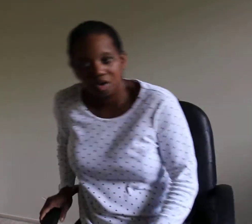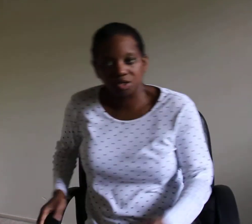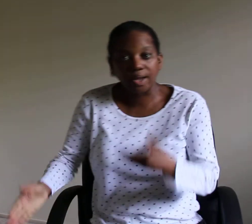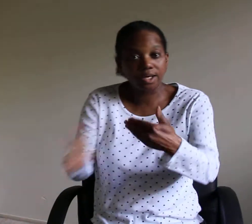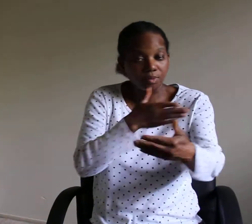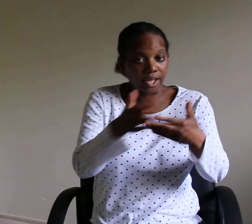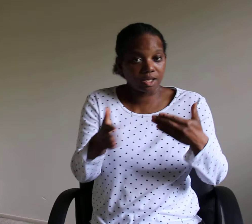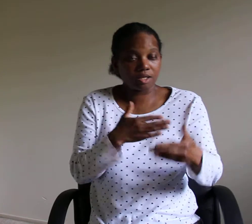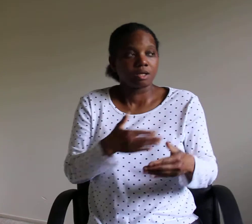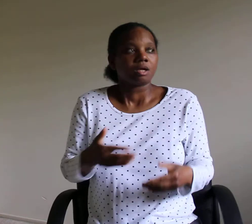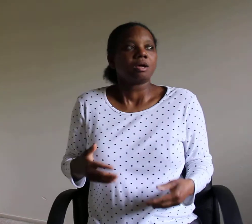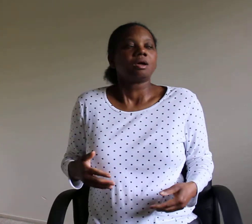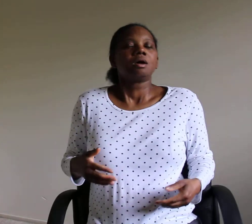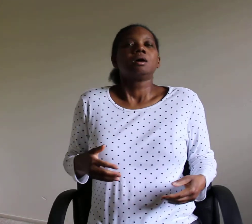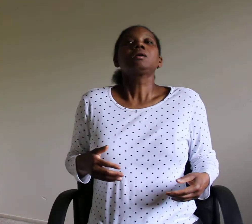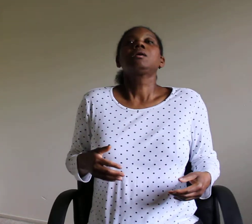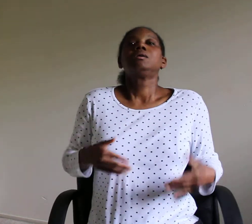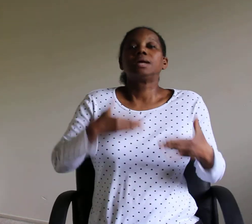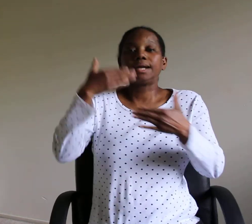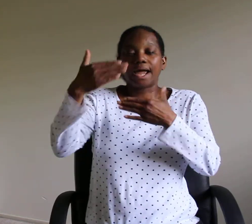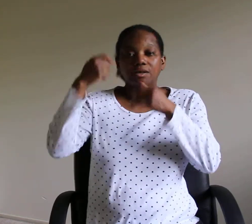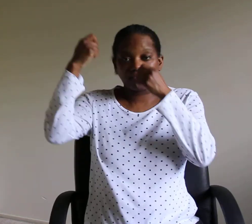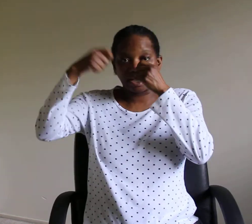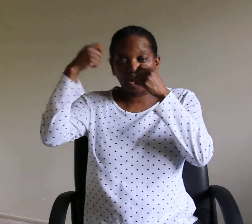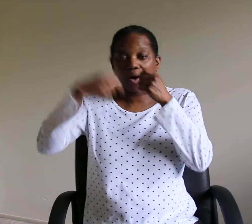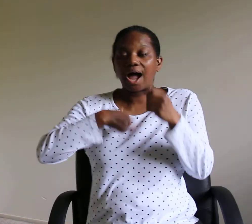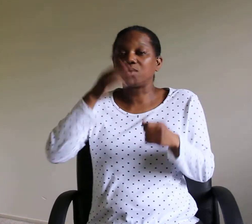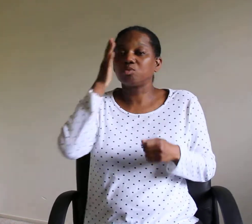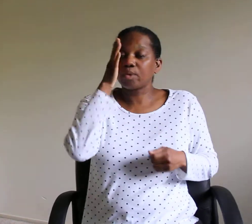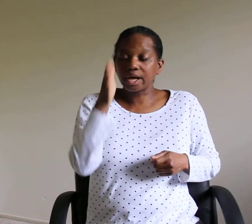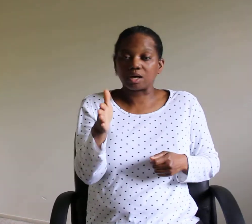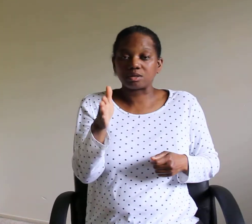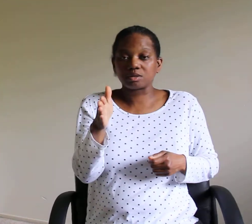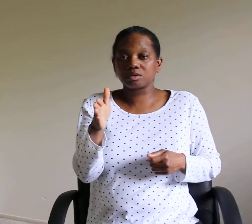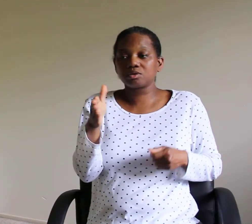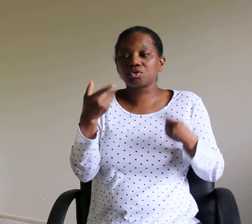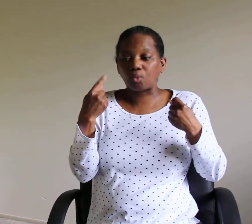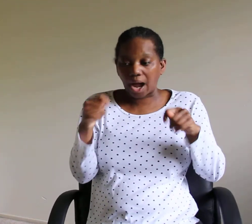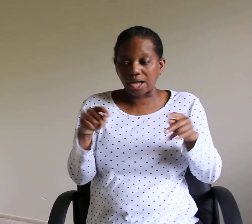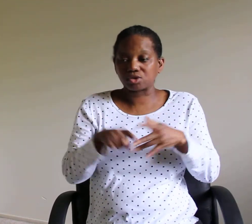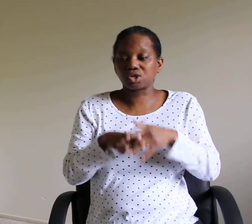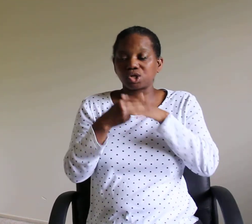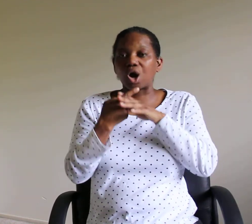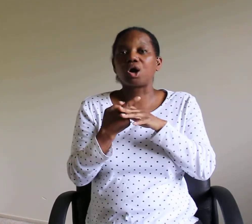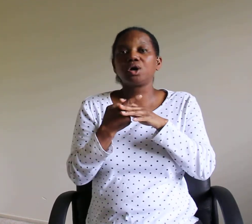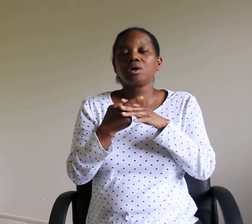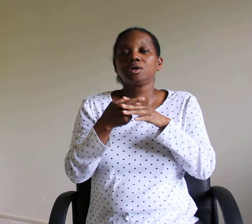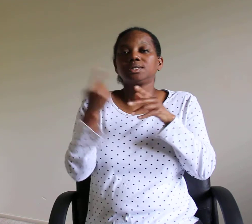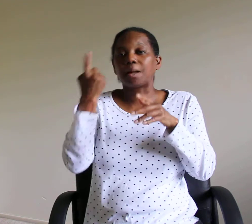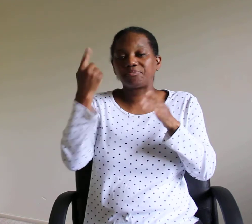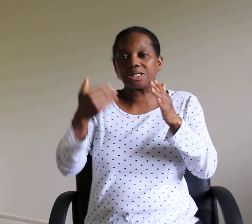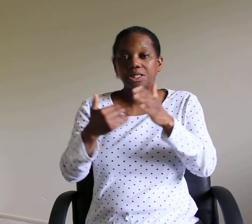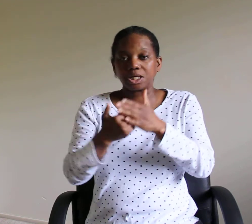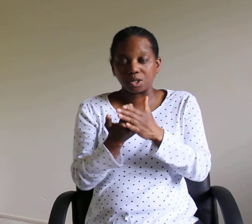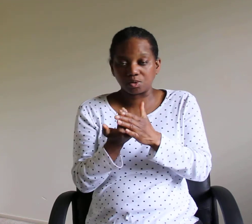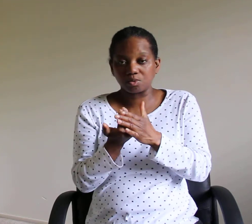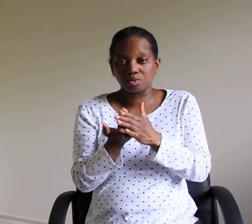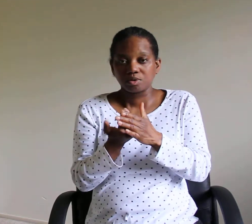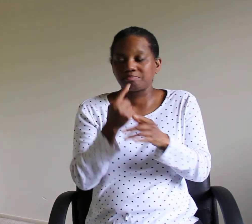Well, anyway, the next video I will try to start something new. Not